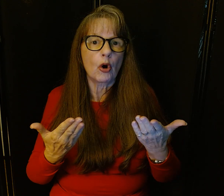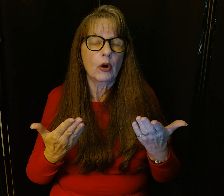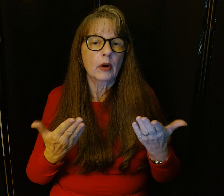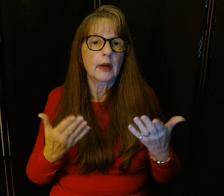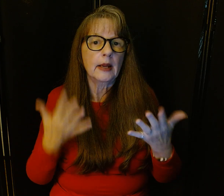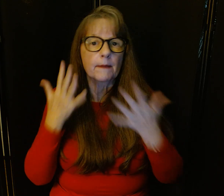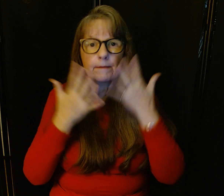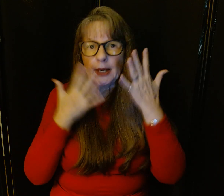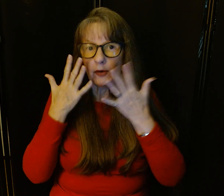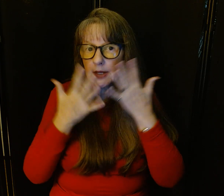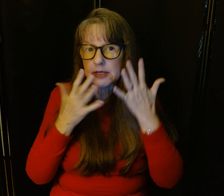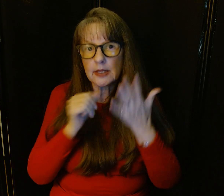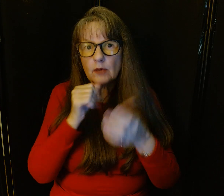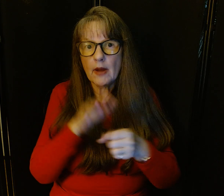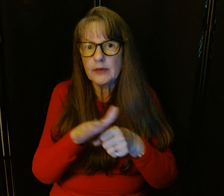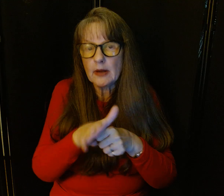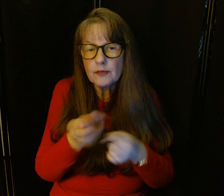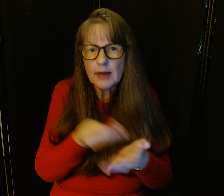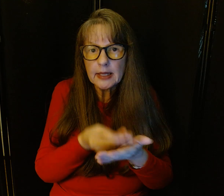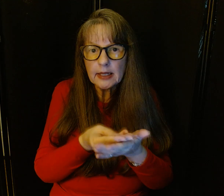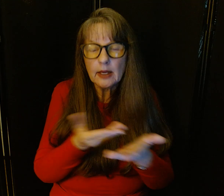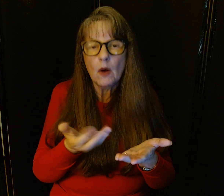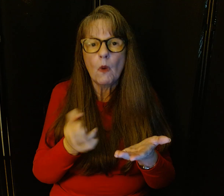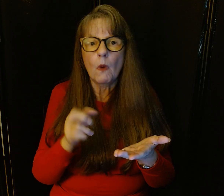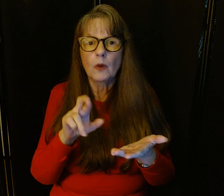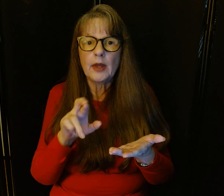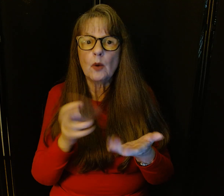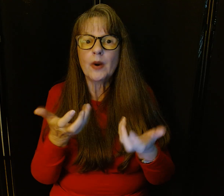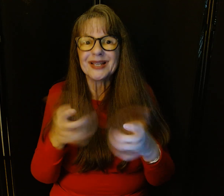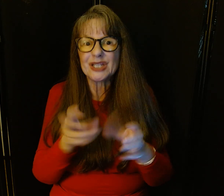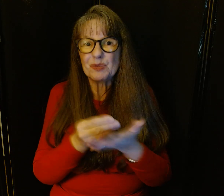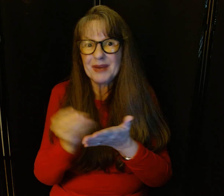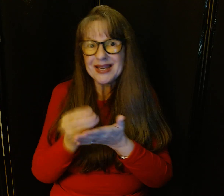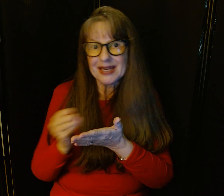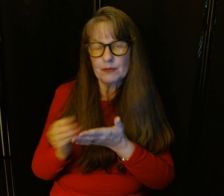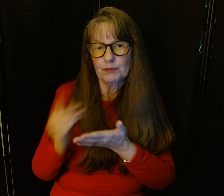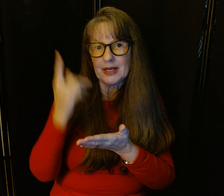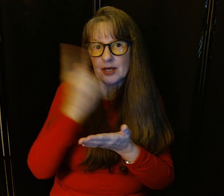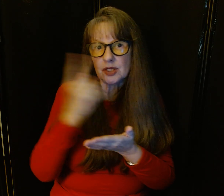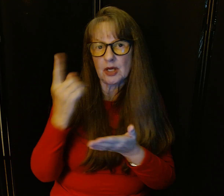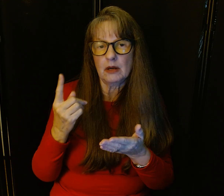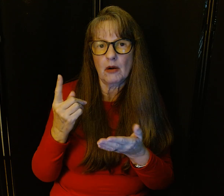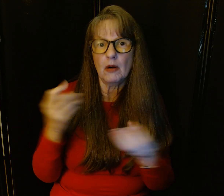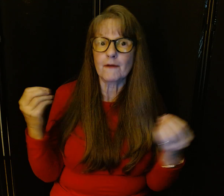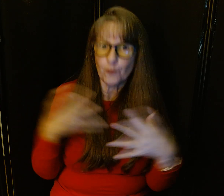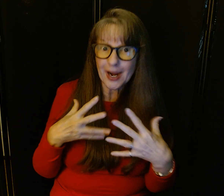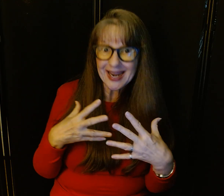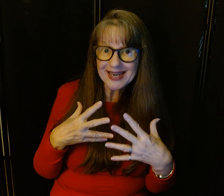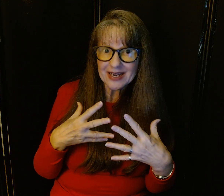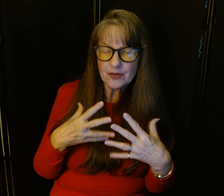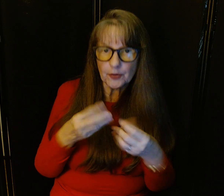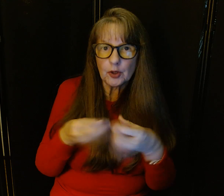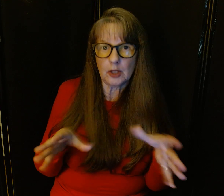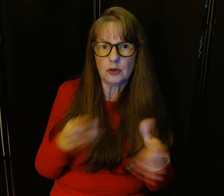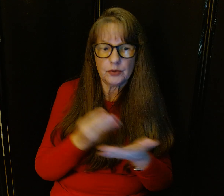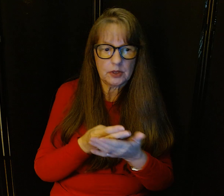are embarrassed that they don't have enough money, or they don't want to spend it because they are afraid that they're going to lose their